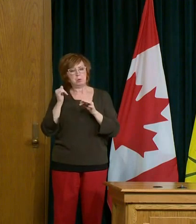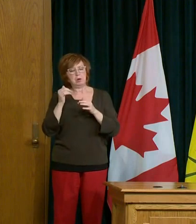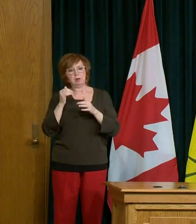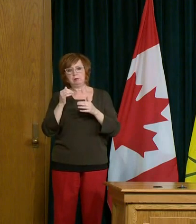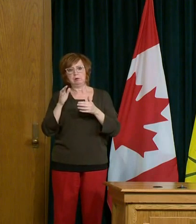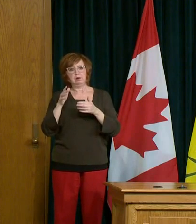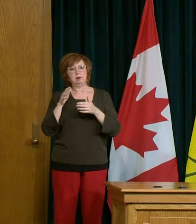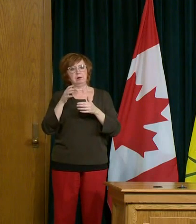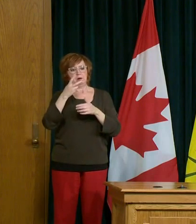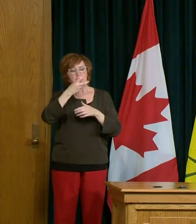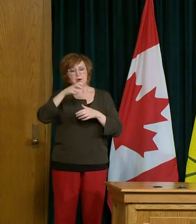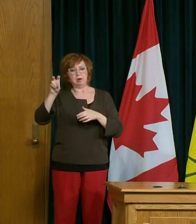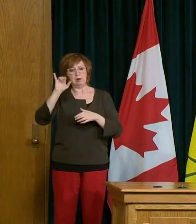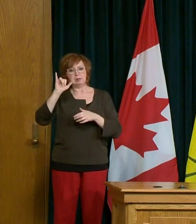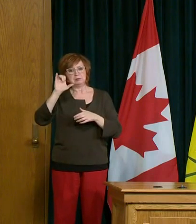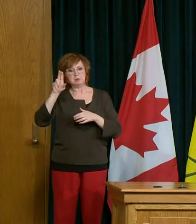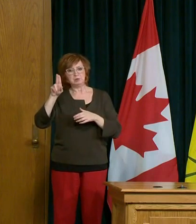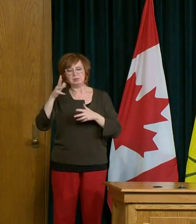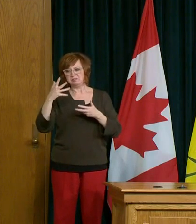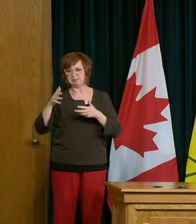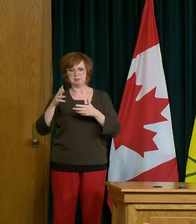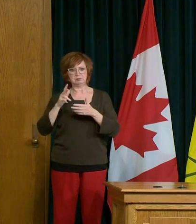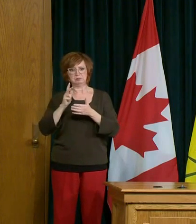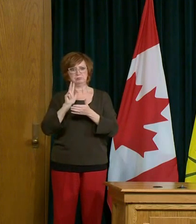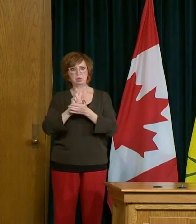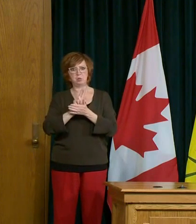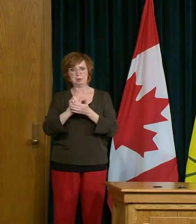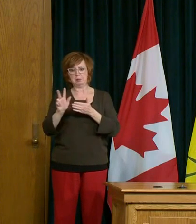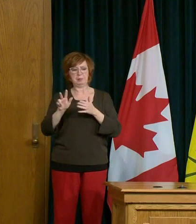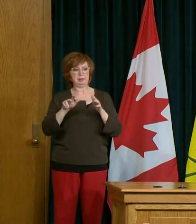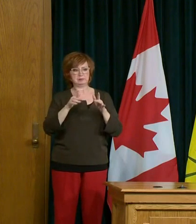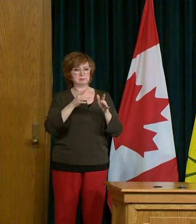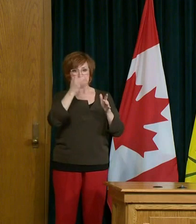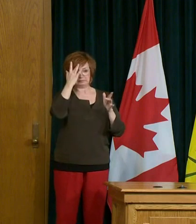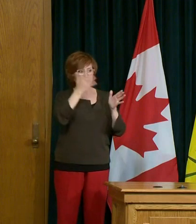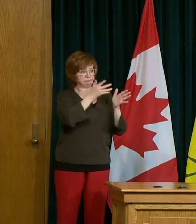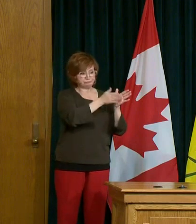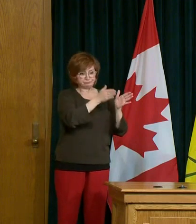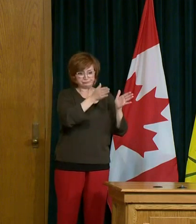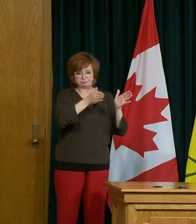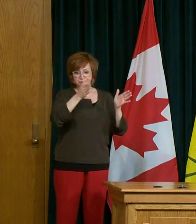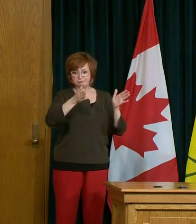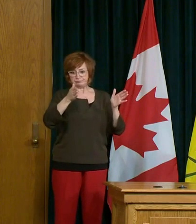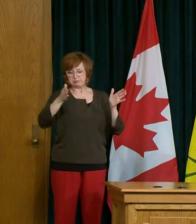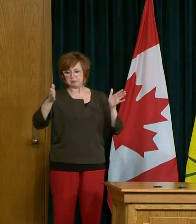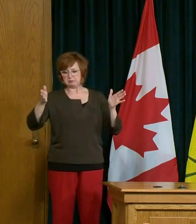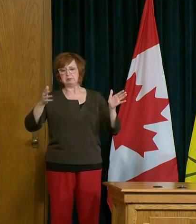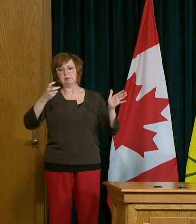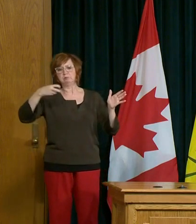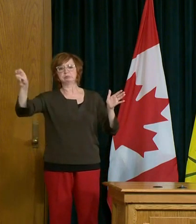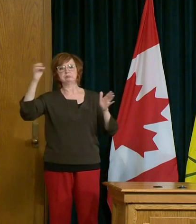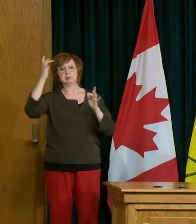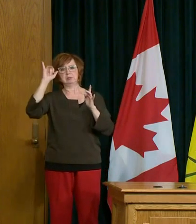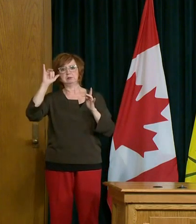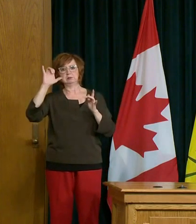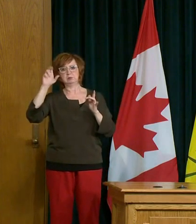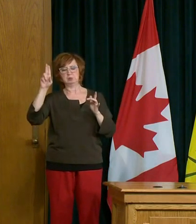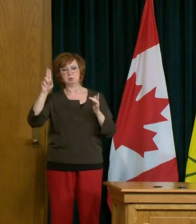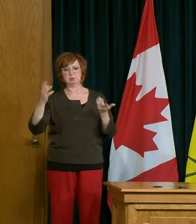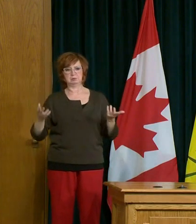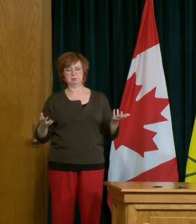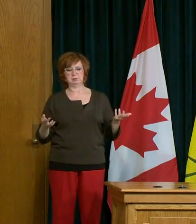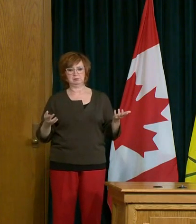people it's a mild illness and people recover in 2 weeks, but if you are going to get hospitalized, it usually happens on day